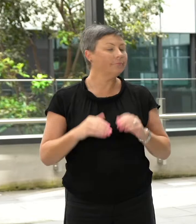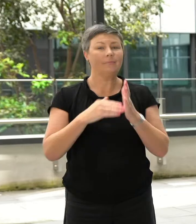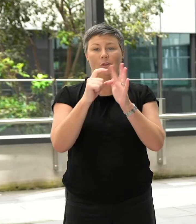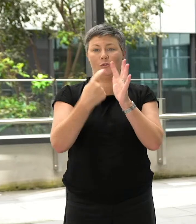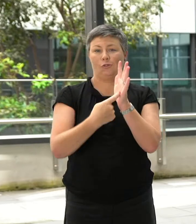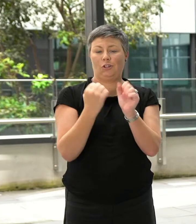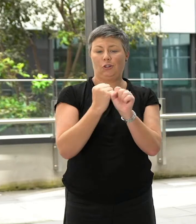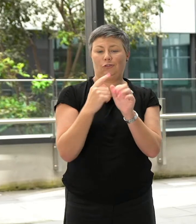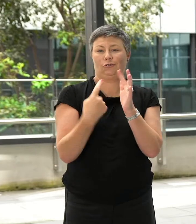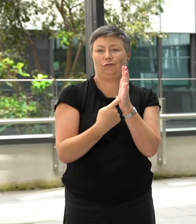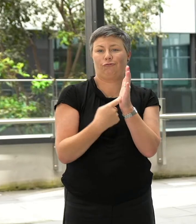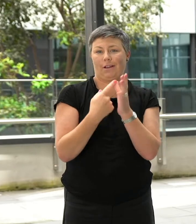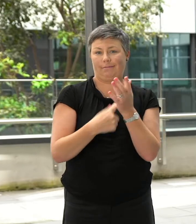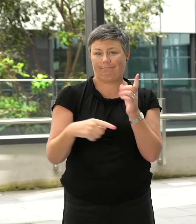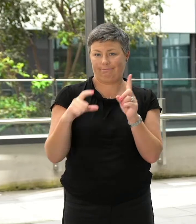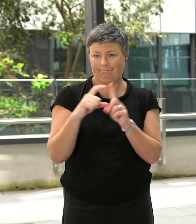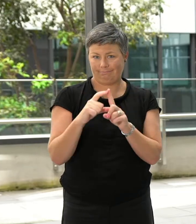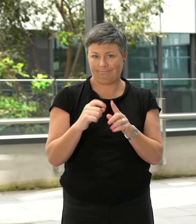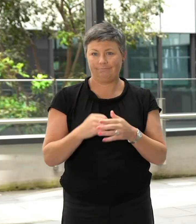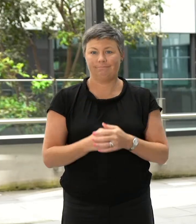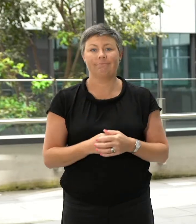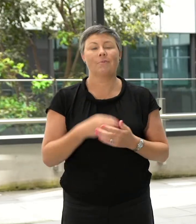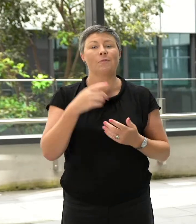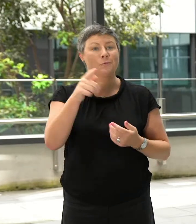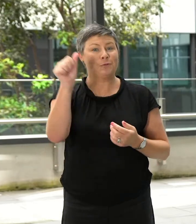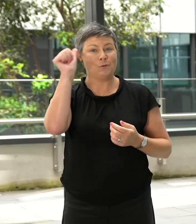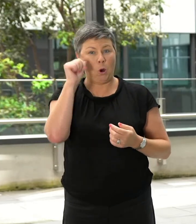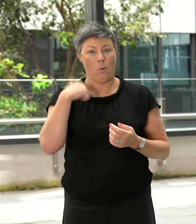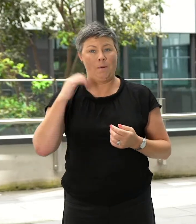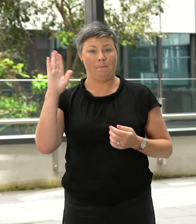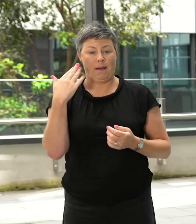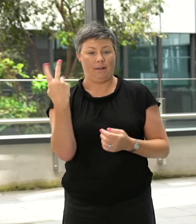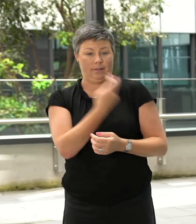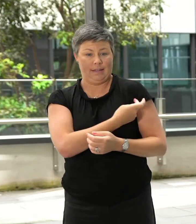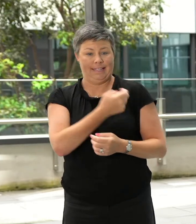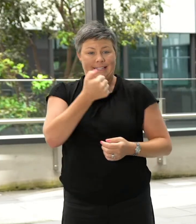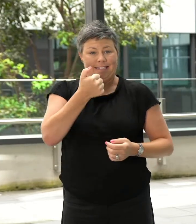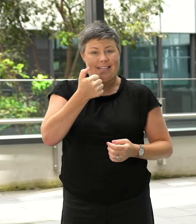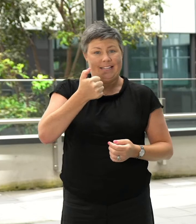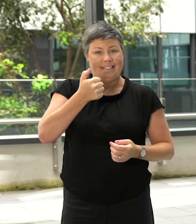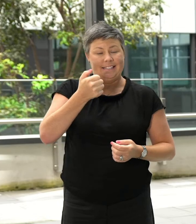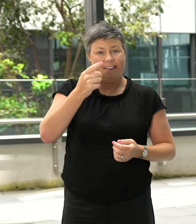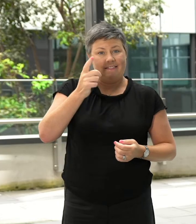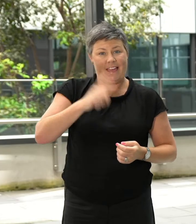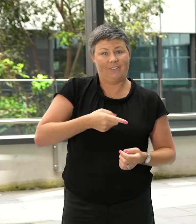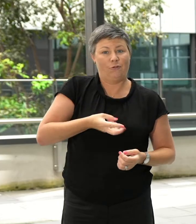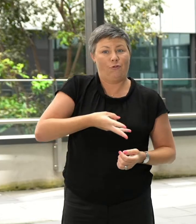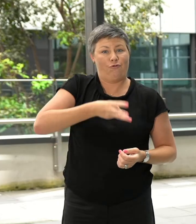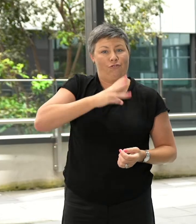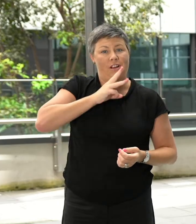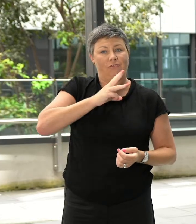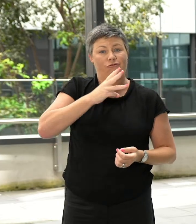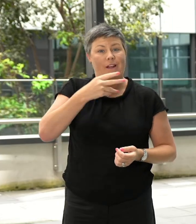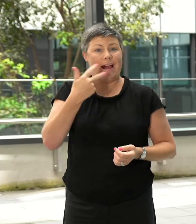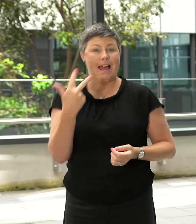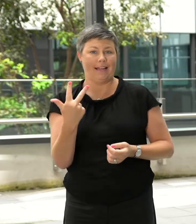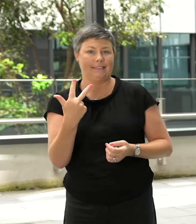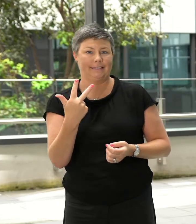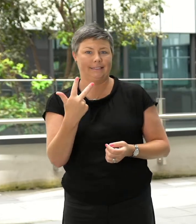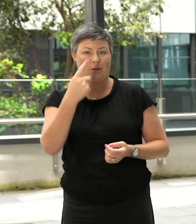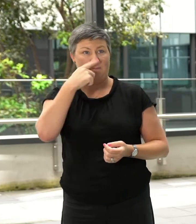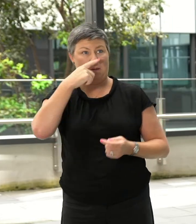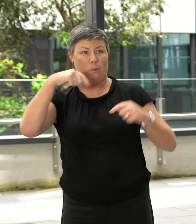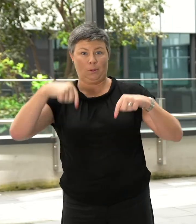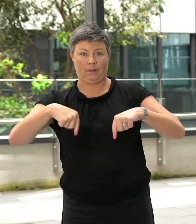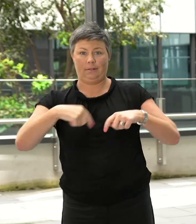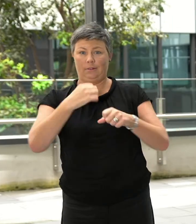So as you've heard, we've vaccinated 6,308 patients to date here in the Gold Coast University Hospital